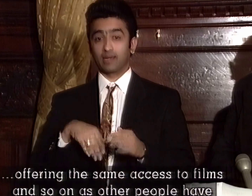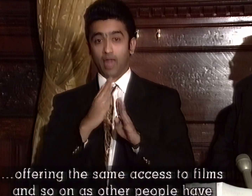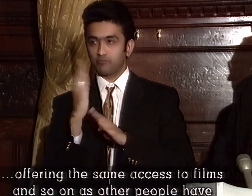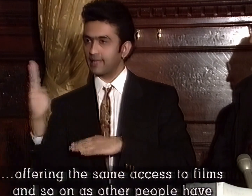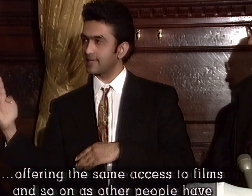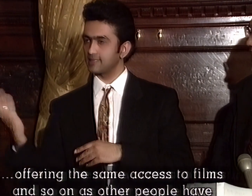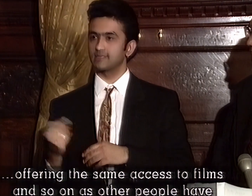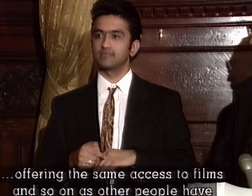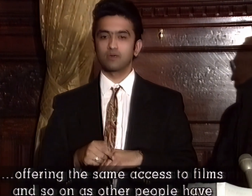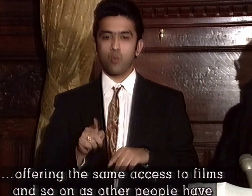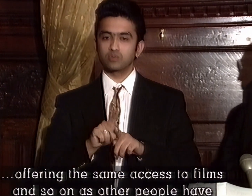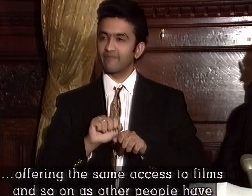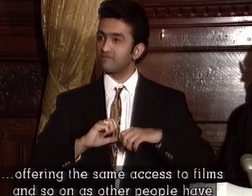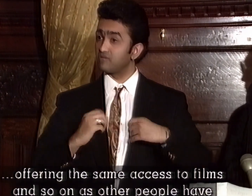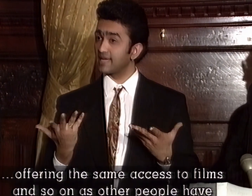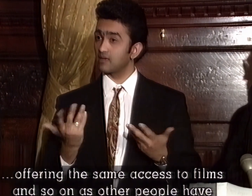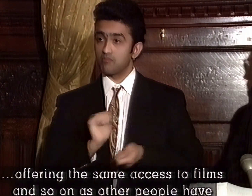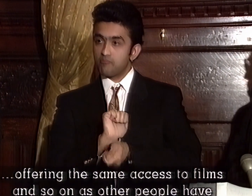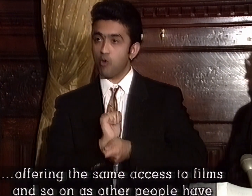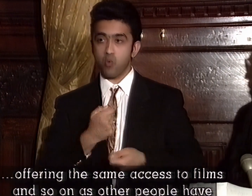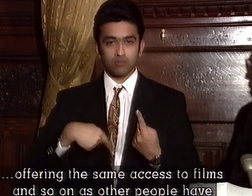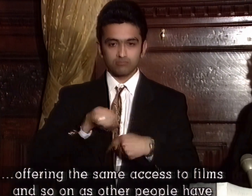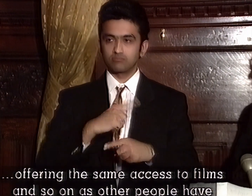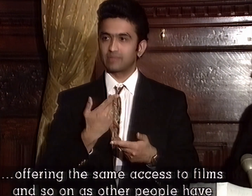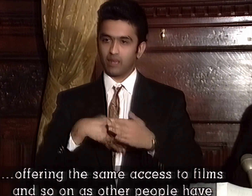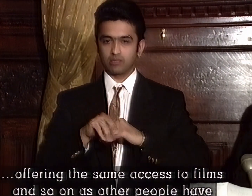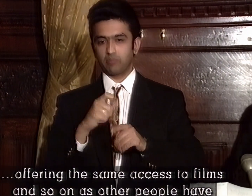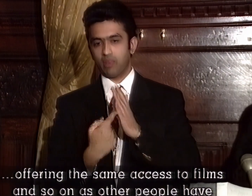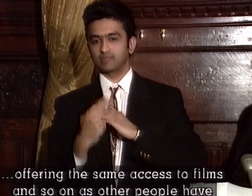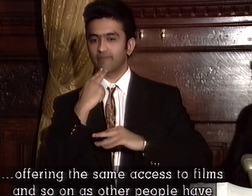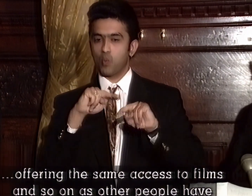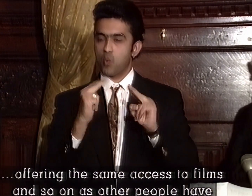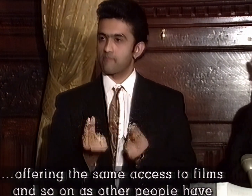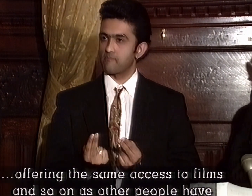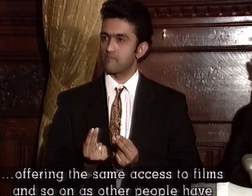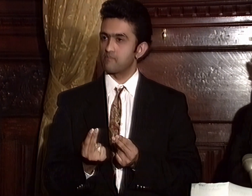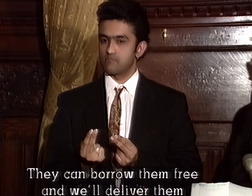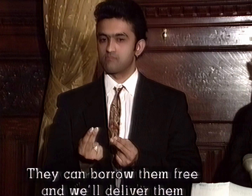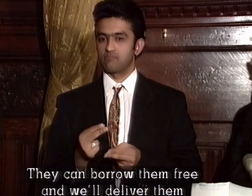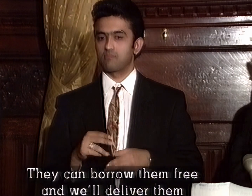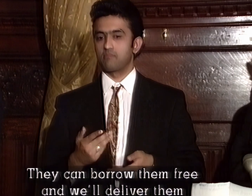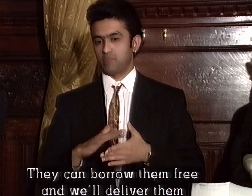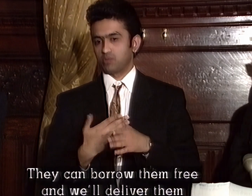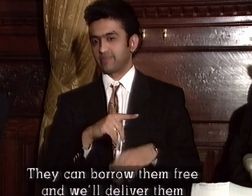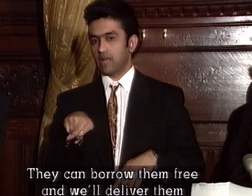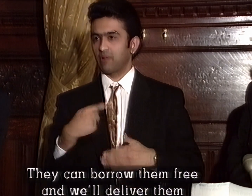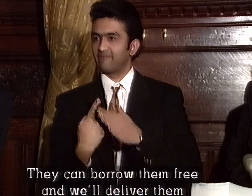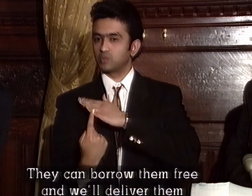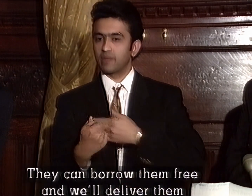the same access to films and so on as other people. They can borrow these things free for 1